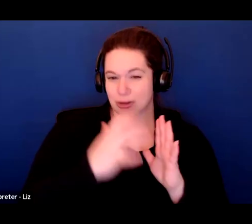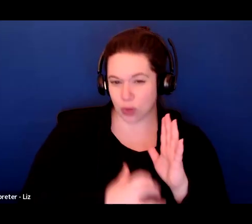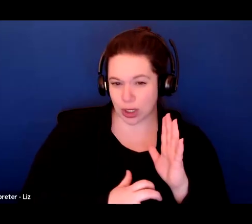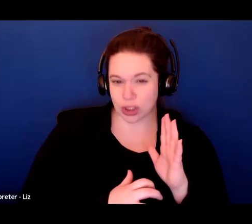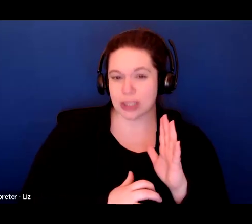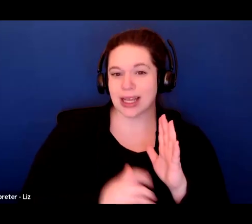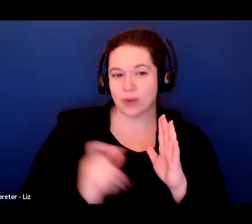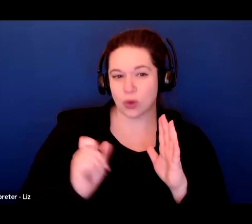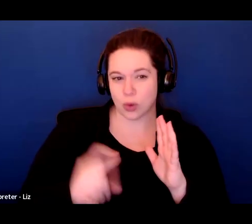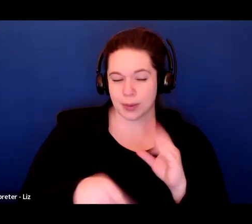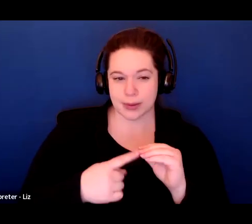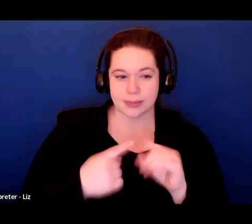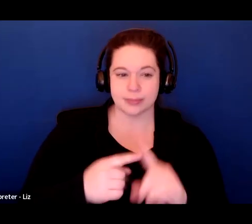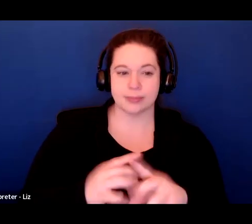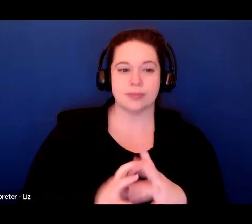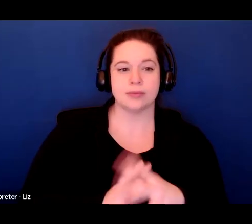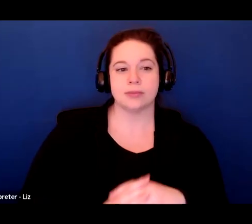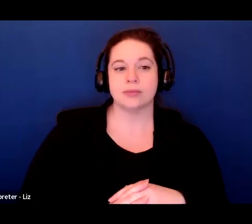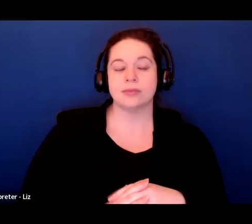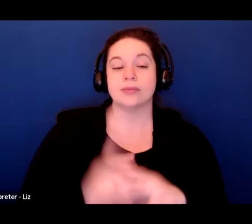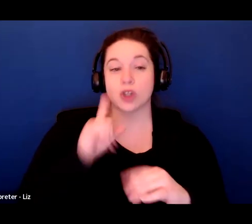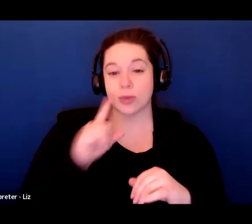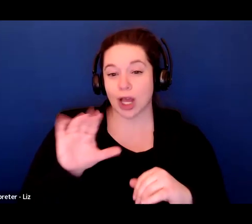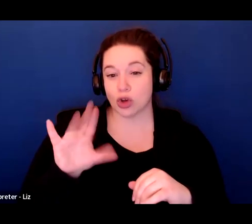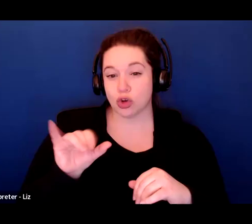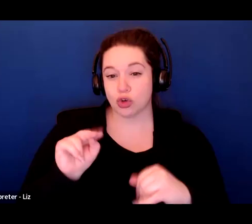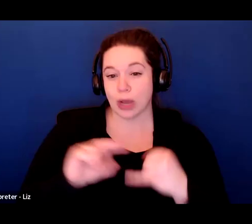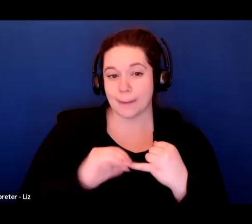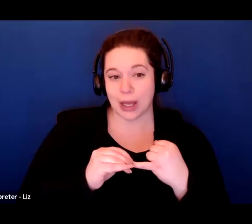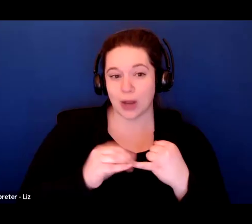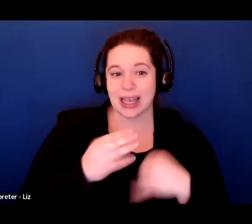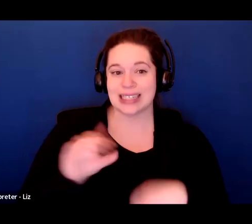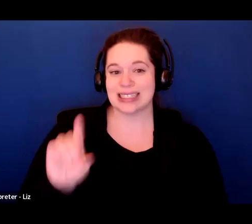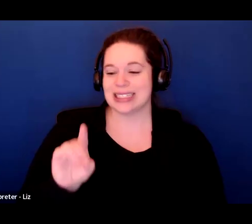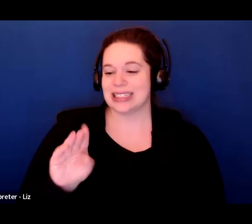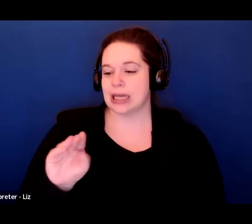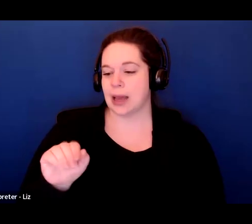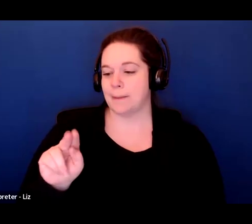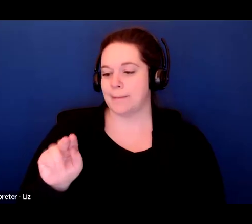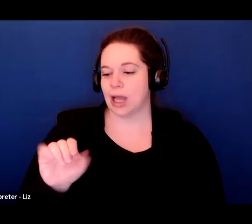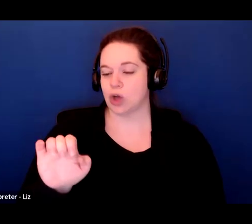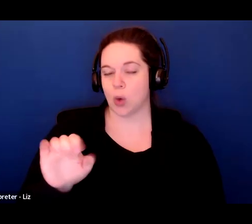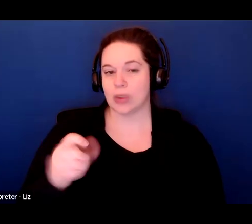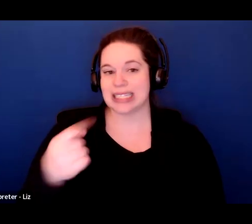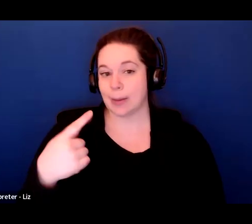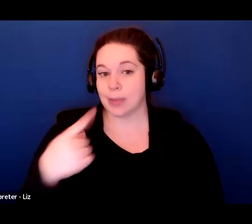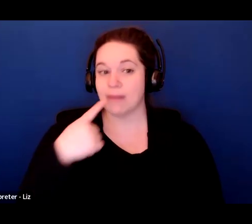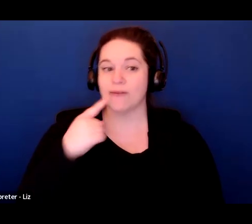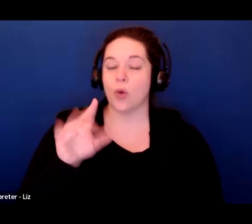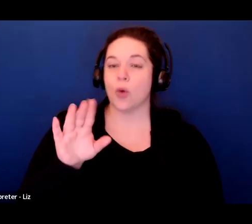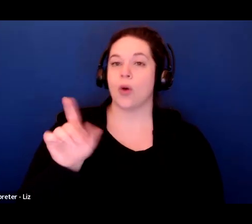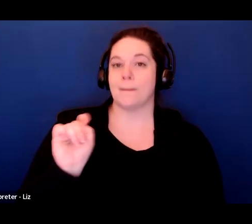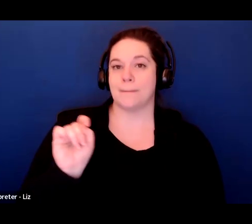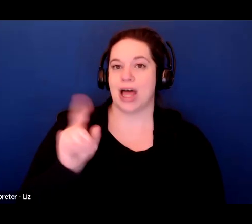a little while. Any thoughts on cranberry and D-mannose supplement for bladder management and UTIs? I do have